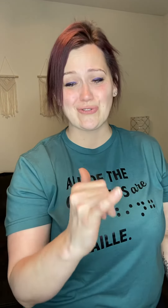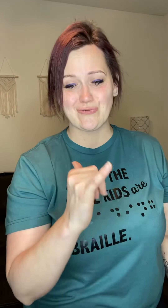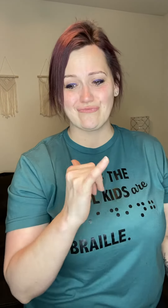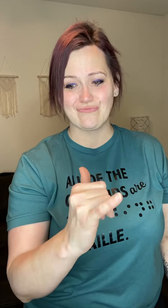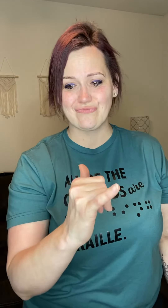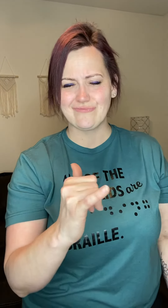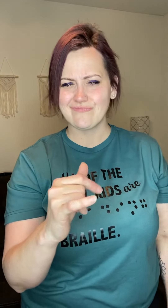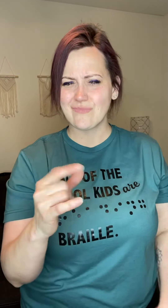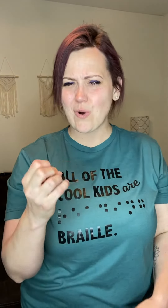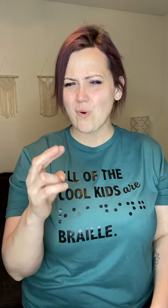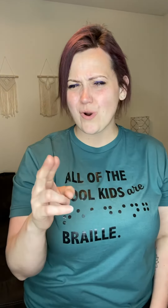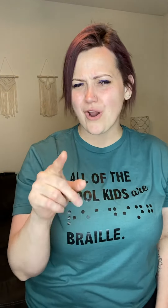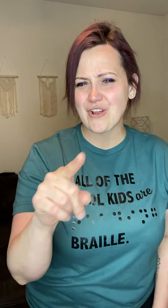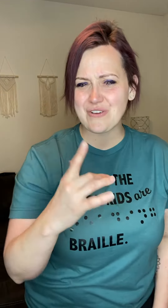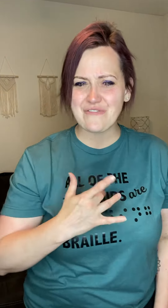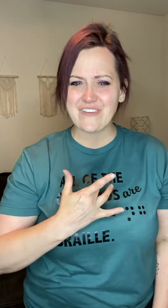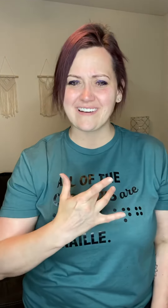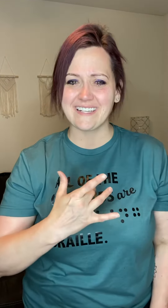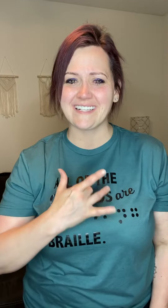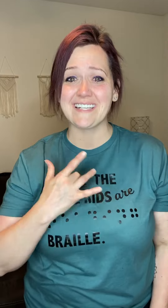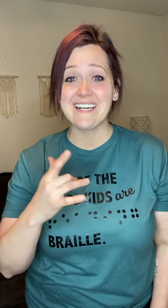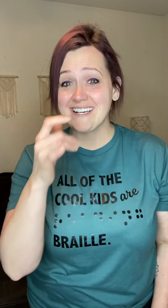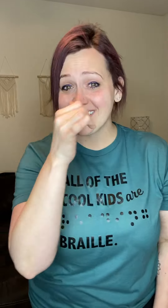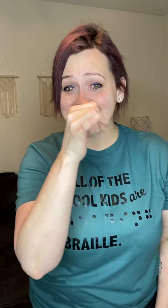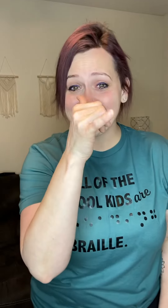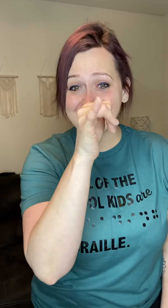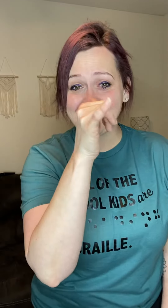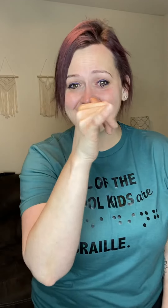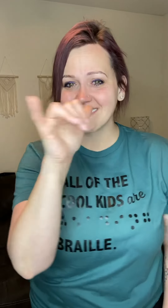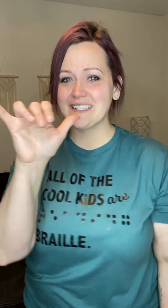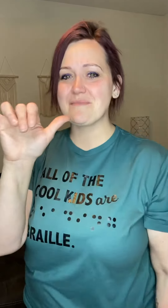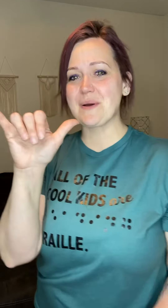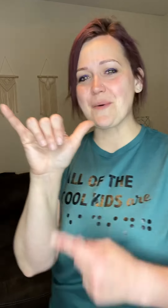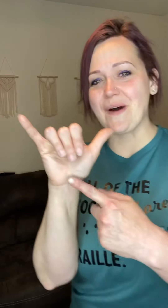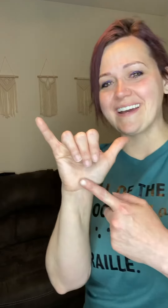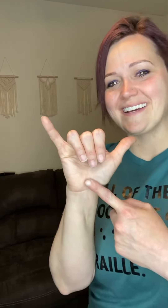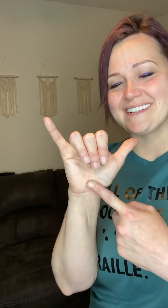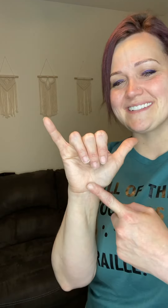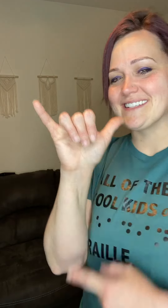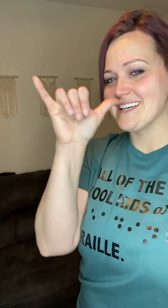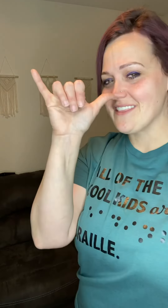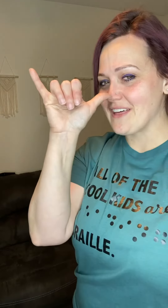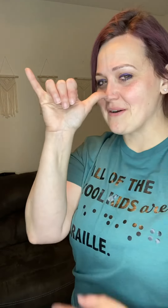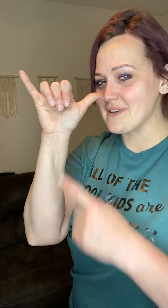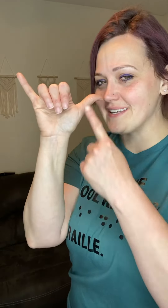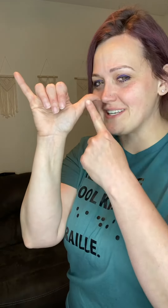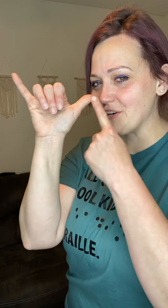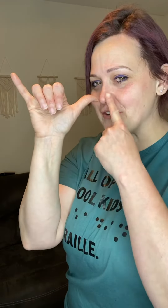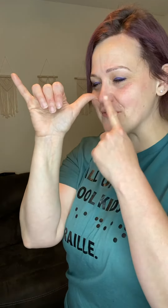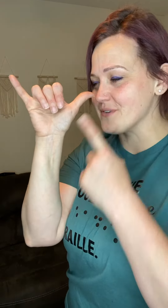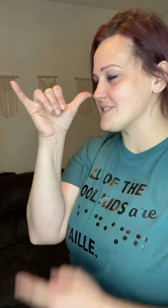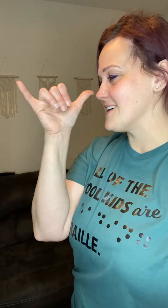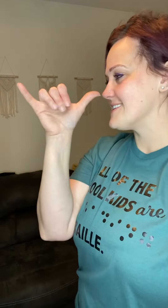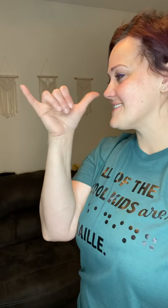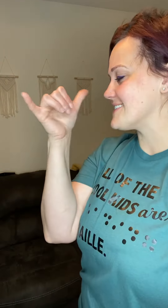too. Or are you feeling silly? Make a Y hand, thumb near your nose,